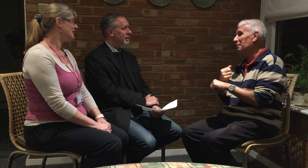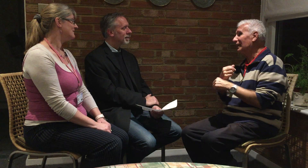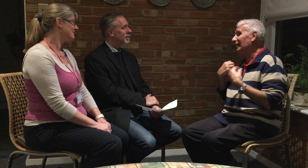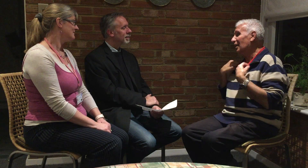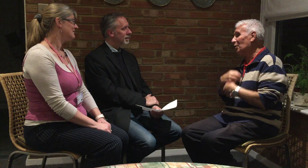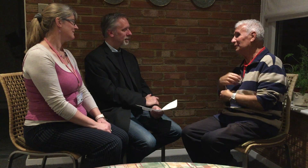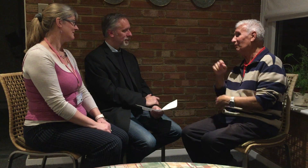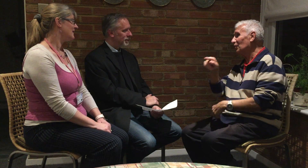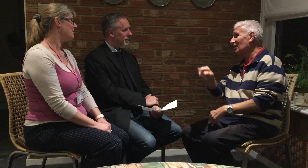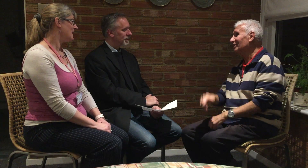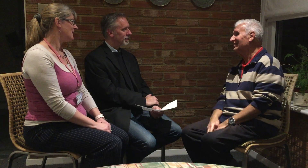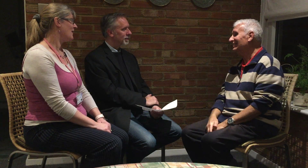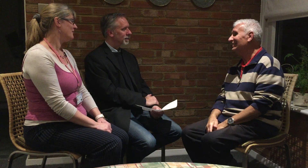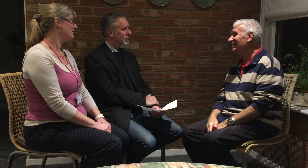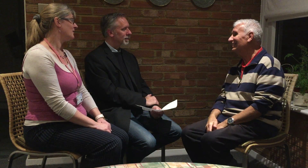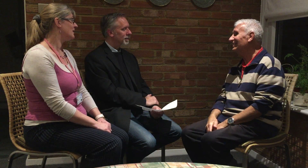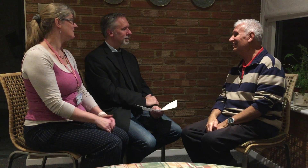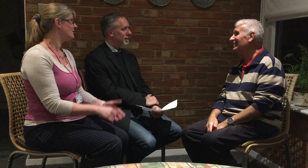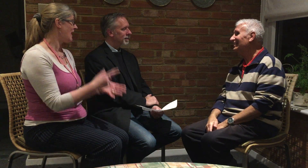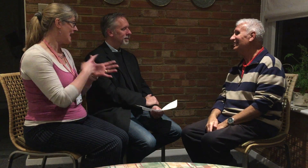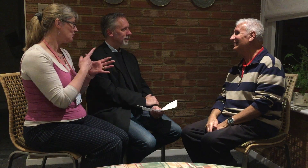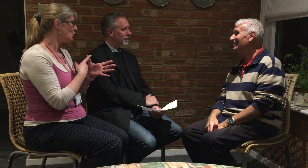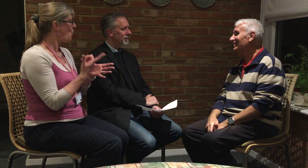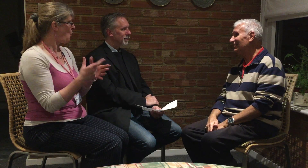wedding, I made a coat for